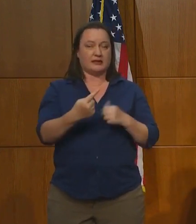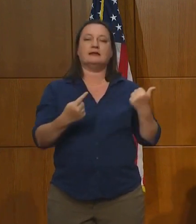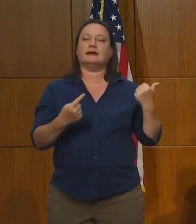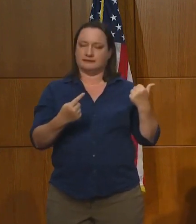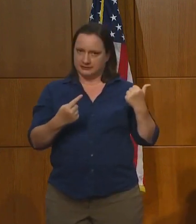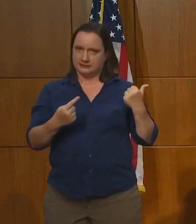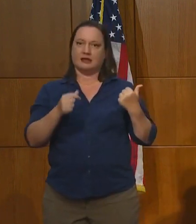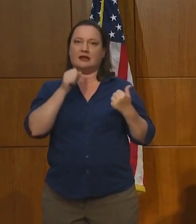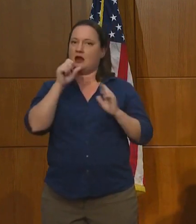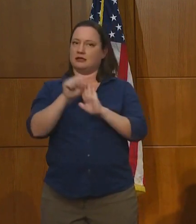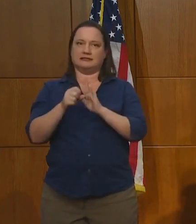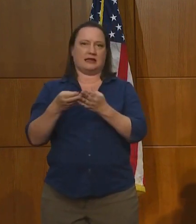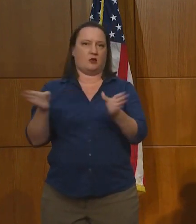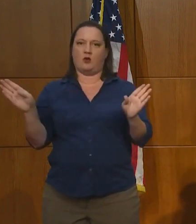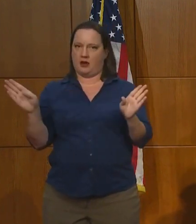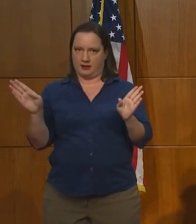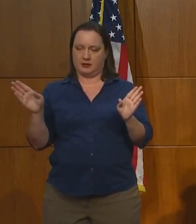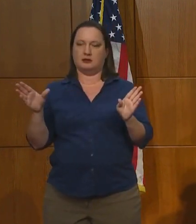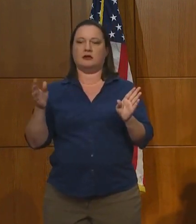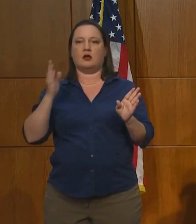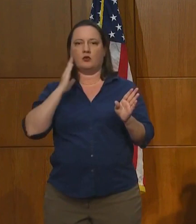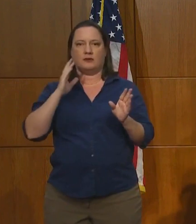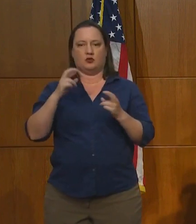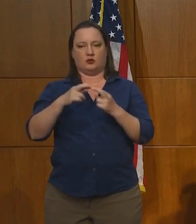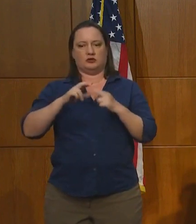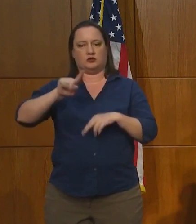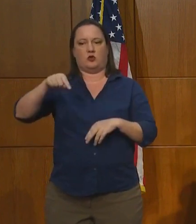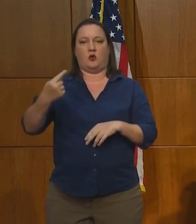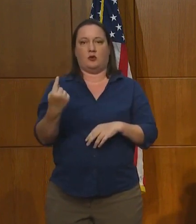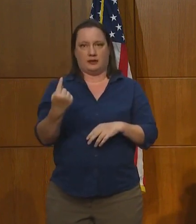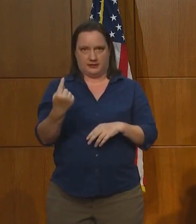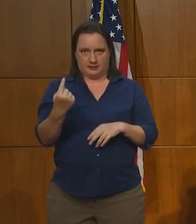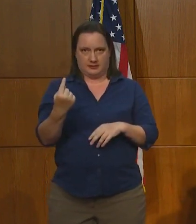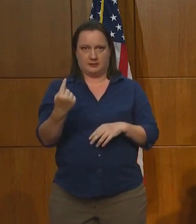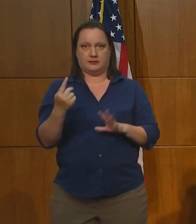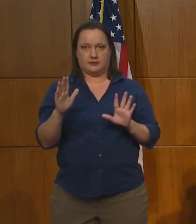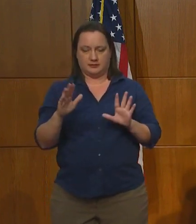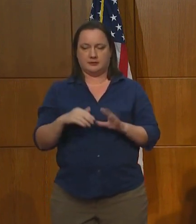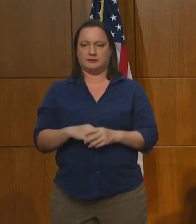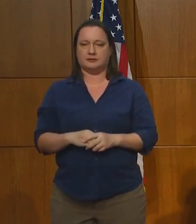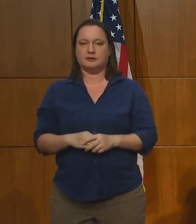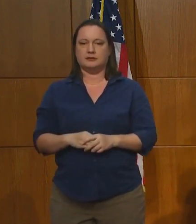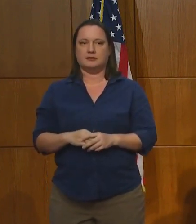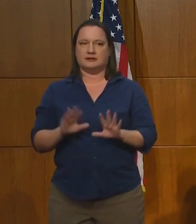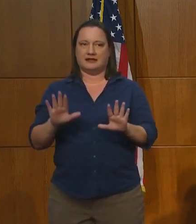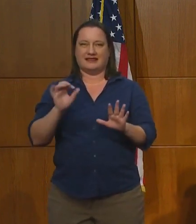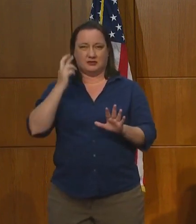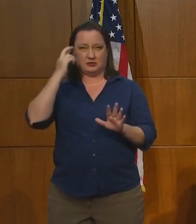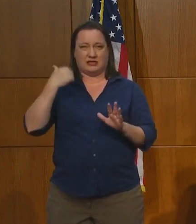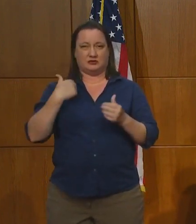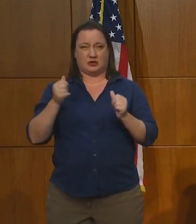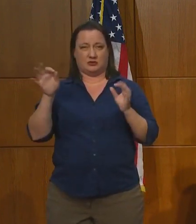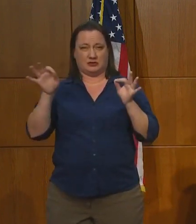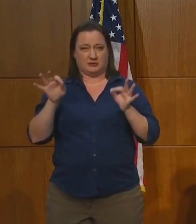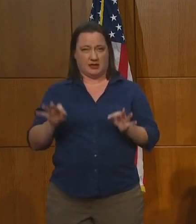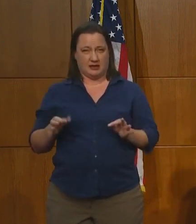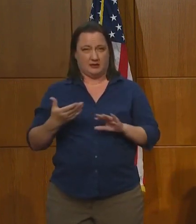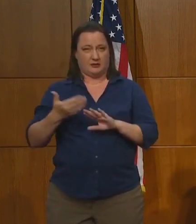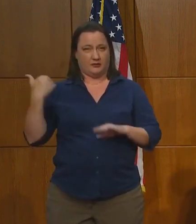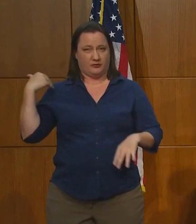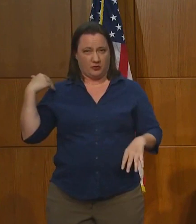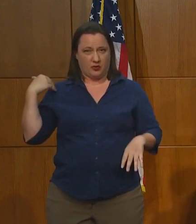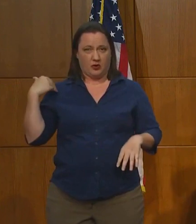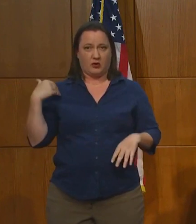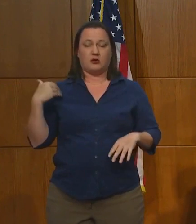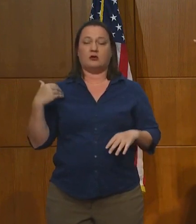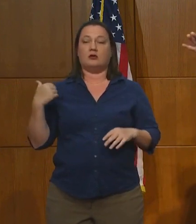Yes. I would do it regionally if we make that decision. That's why I tried to explain this a little bit earlier. When